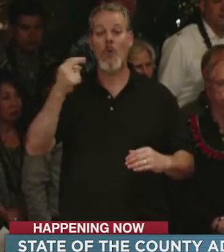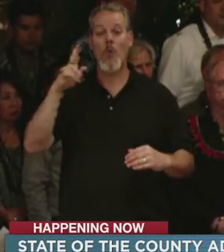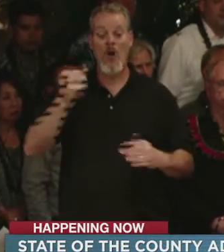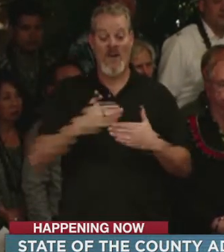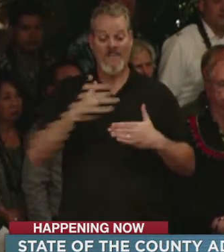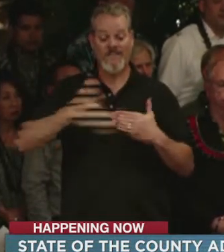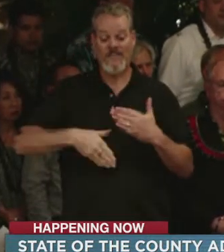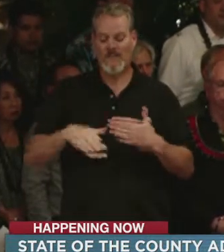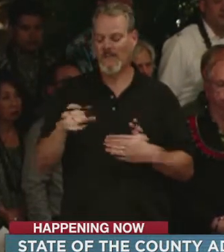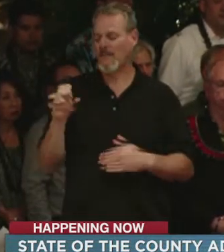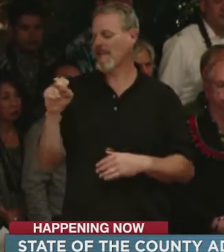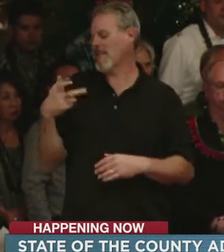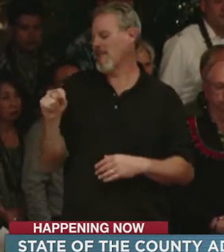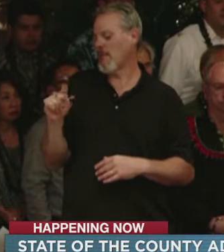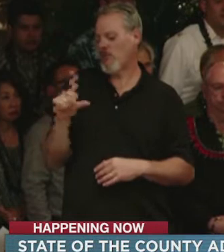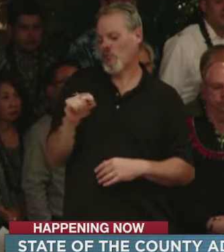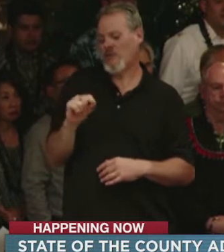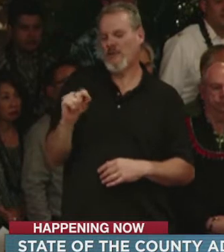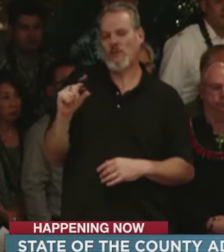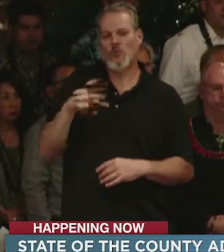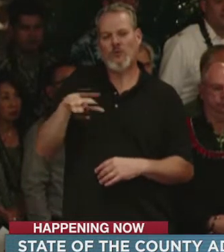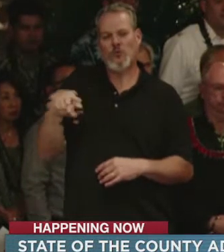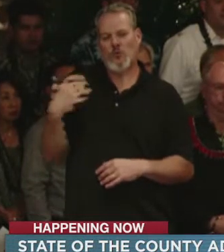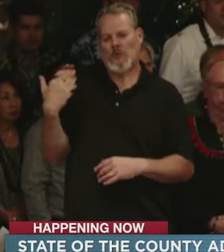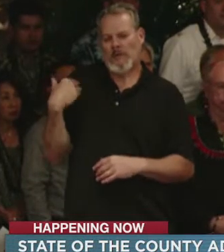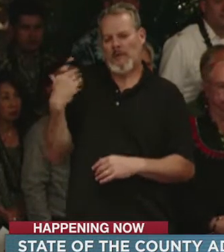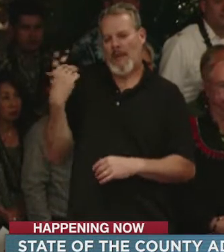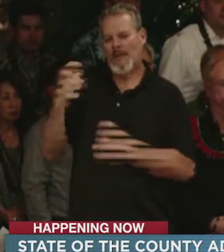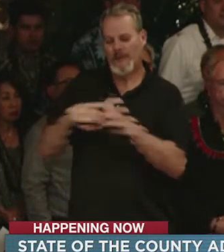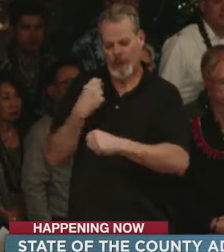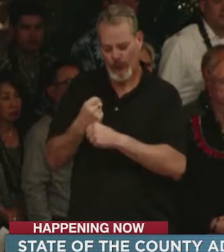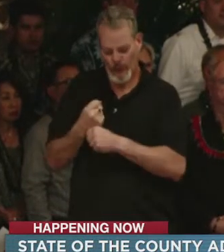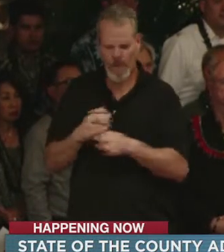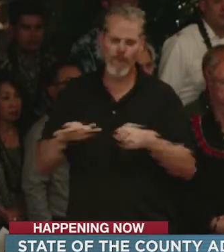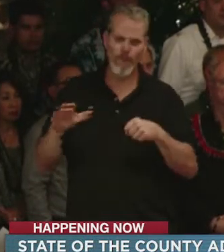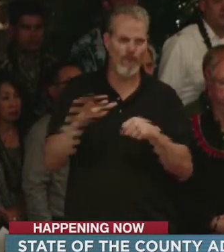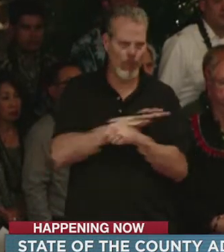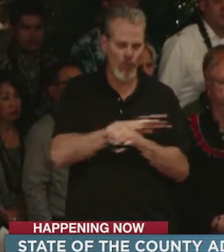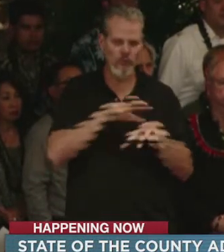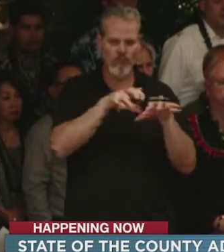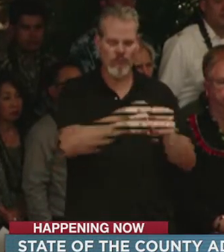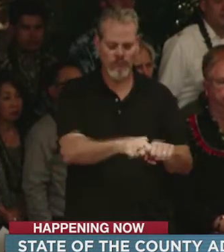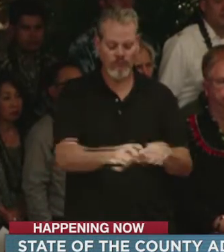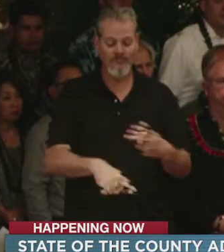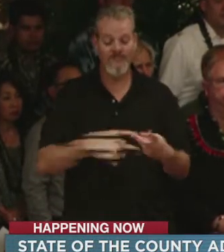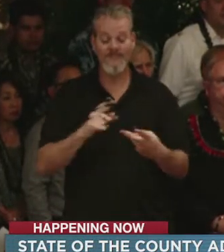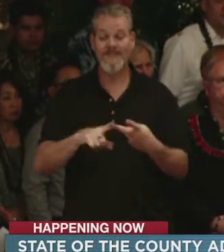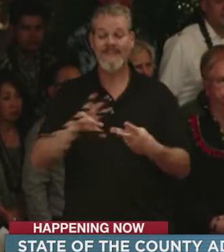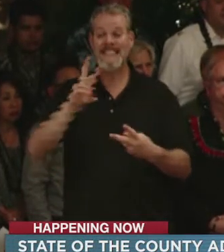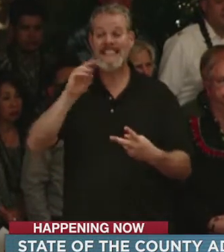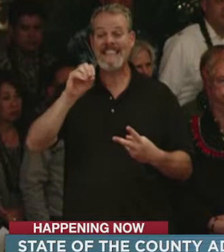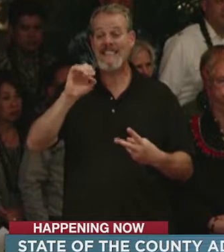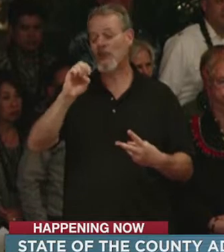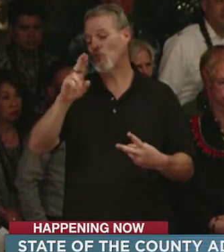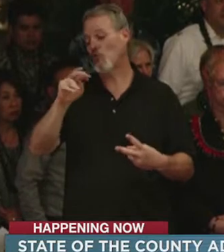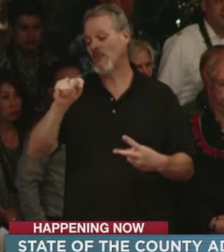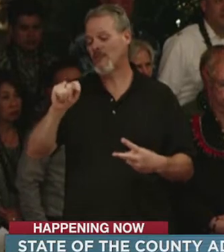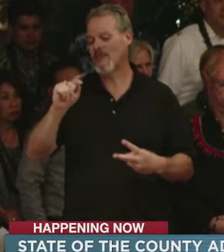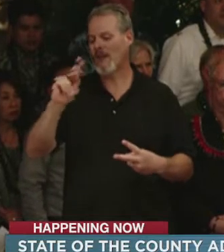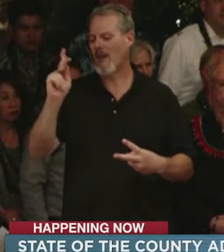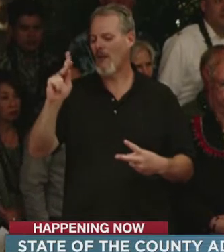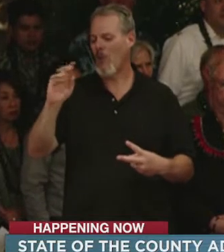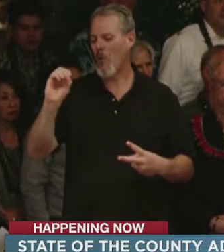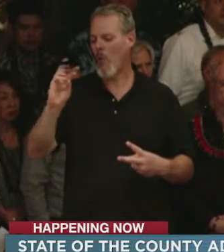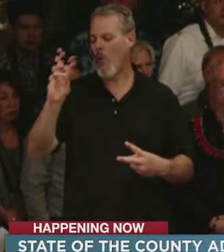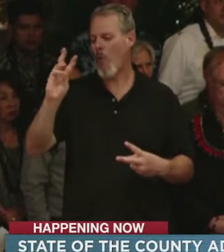September 2022, is fully leased, as well as the 60-unit Ka'ulu o Waikoloa Affordable Housing Project